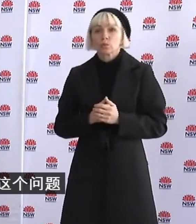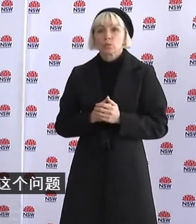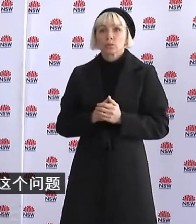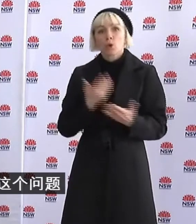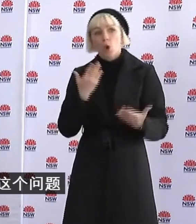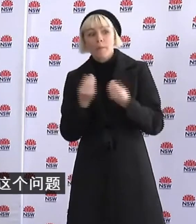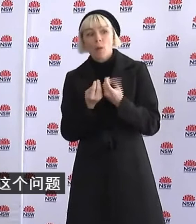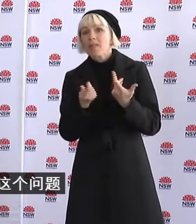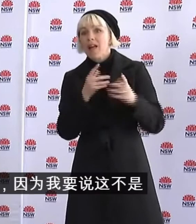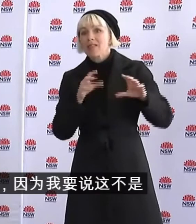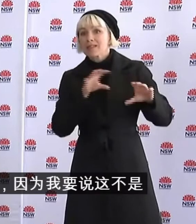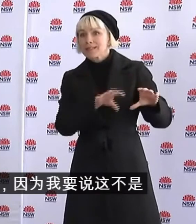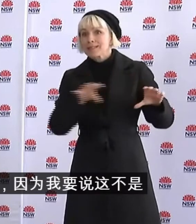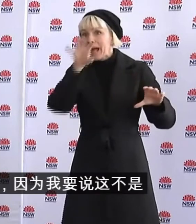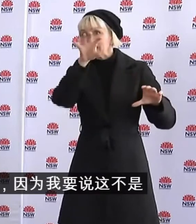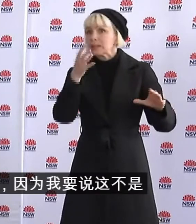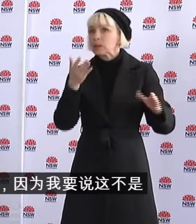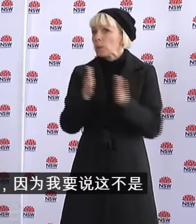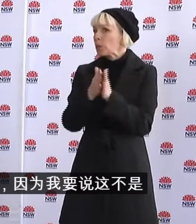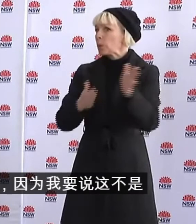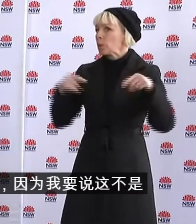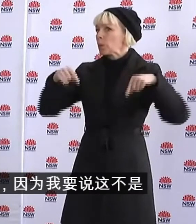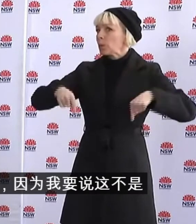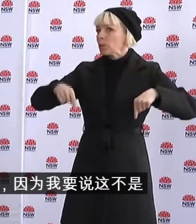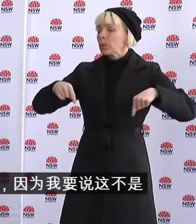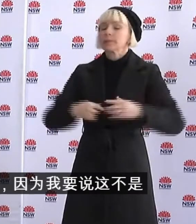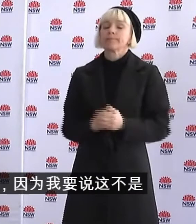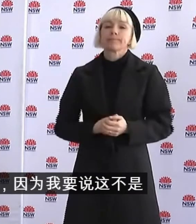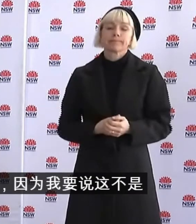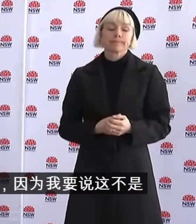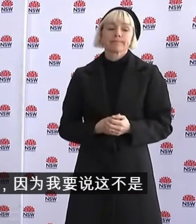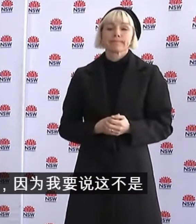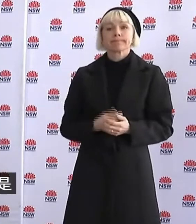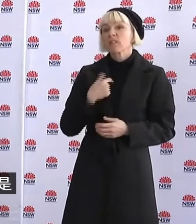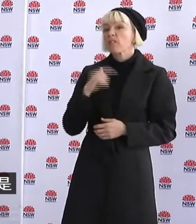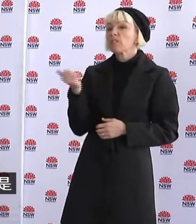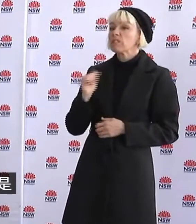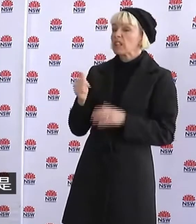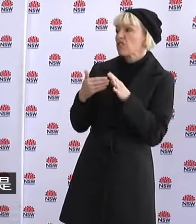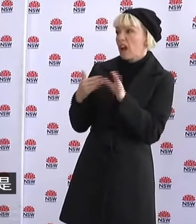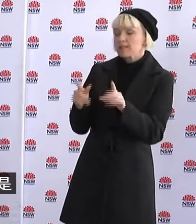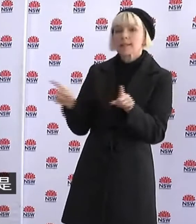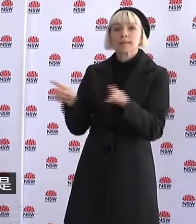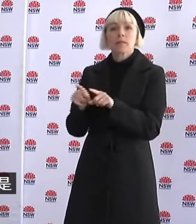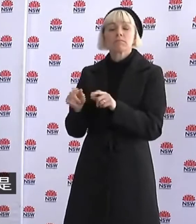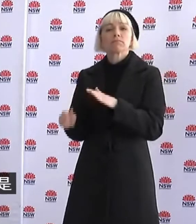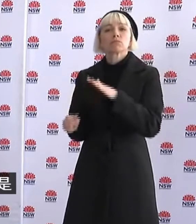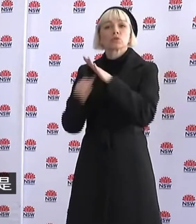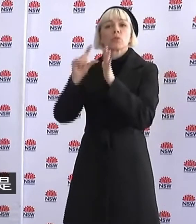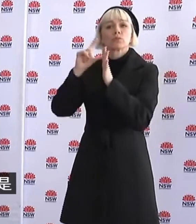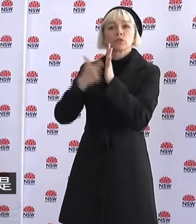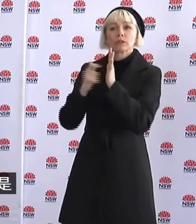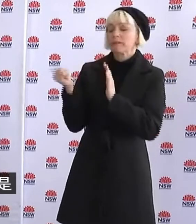from a resource perspective? With all due respect, Dr. McAnulty has answered that question, as have I, to say that's not the case. The challenge we